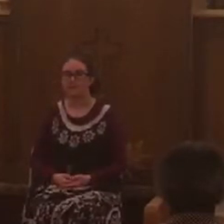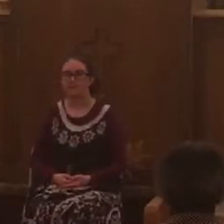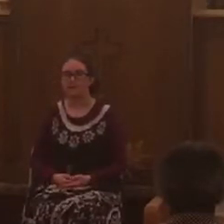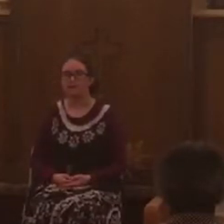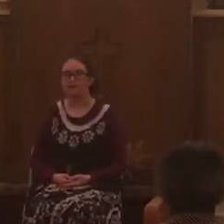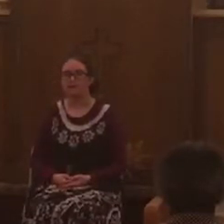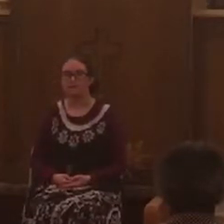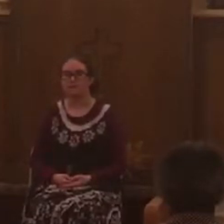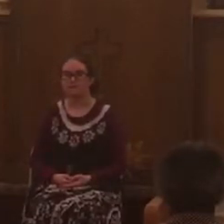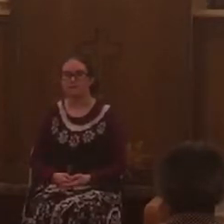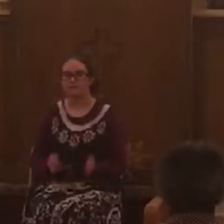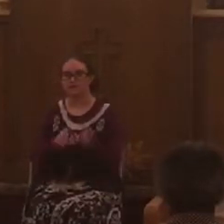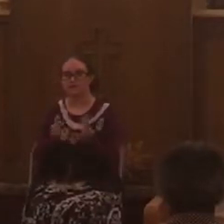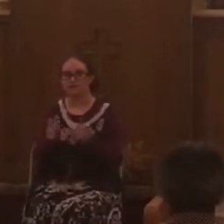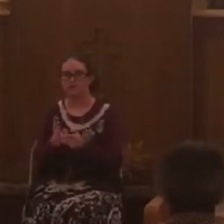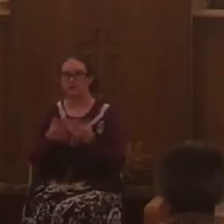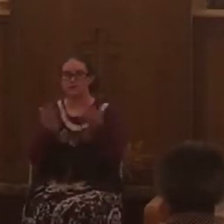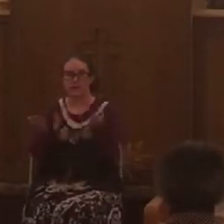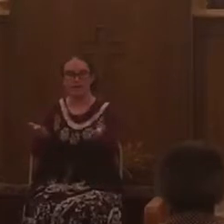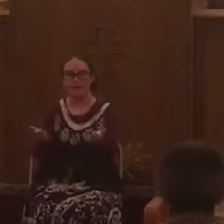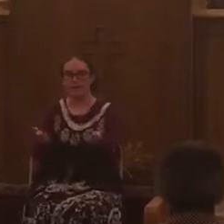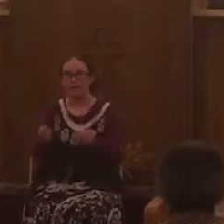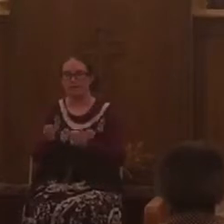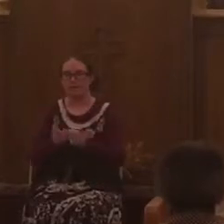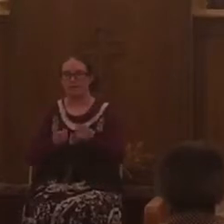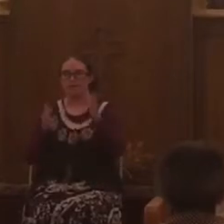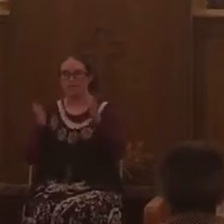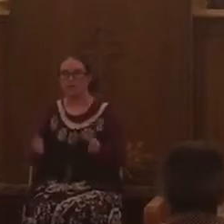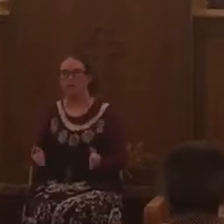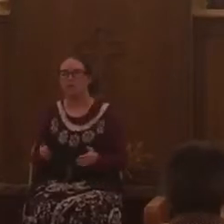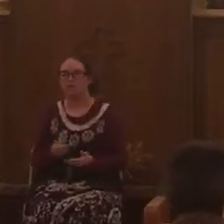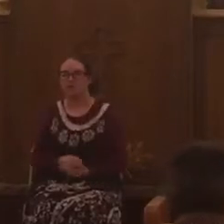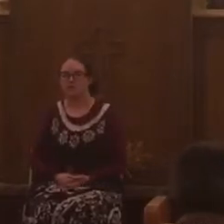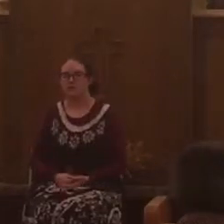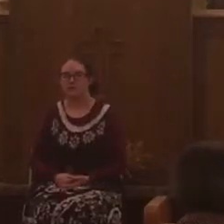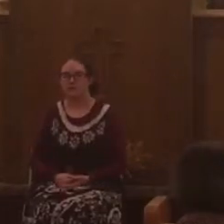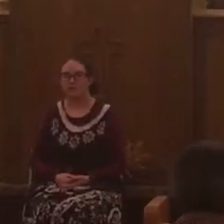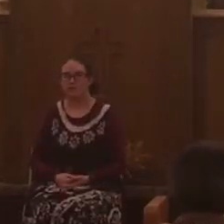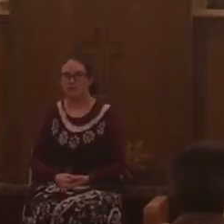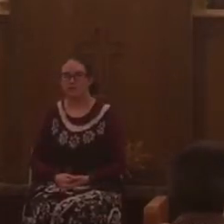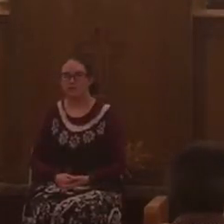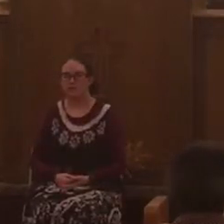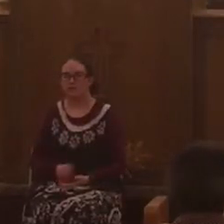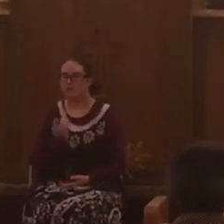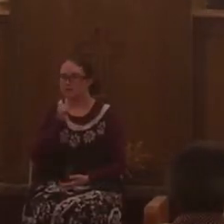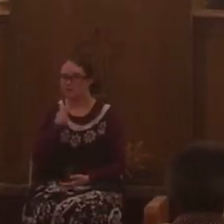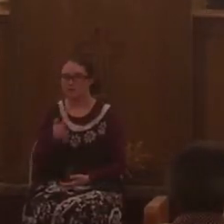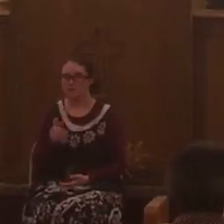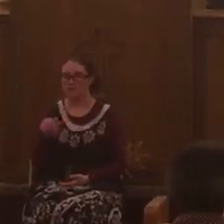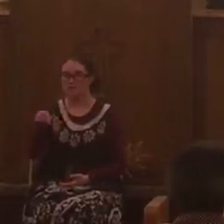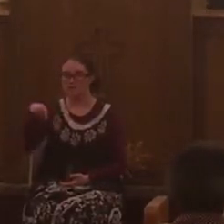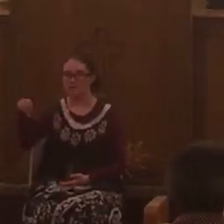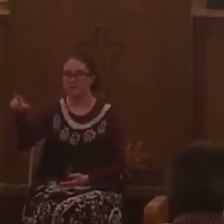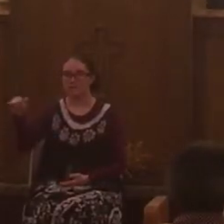So Jesus just gave that to the apostles. It doesn't apply nowadays.